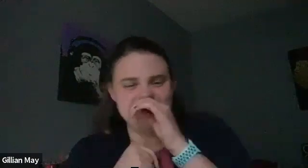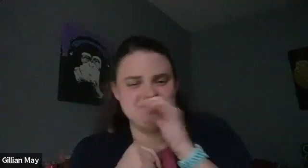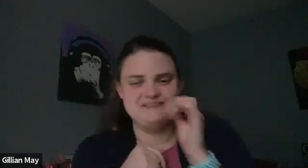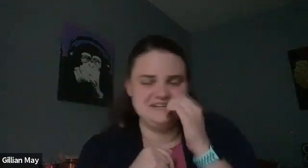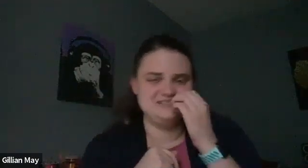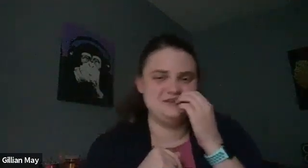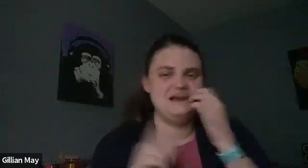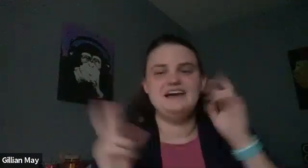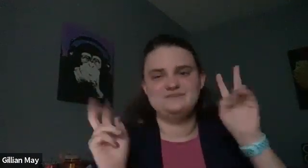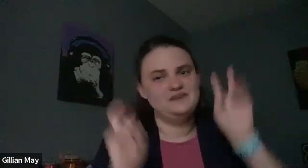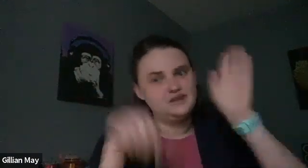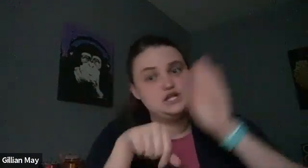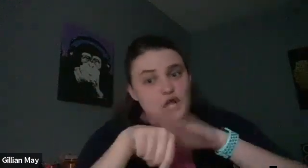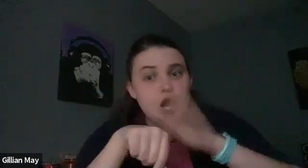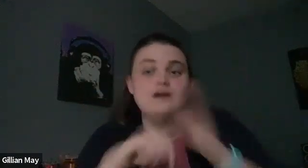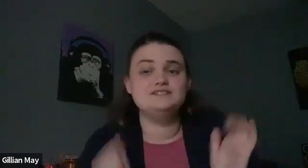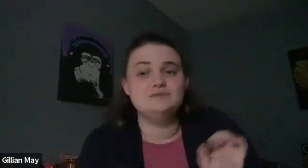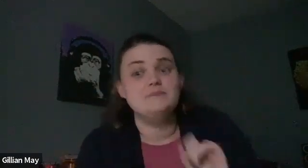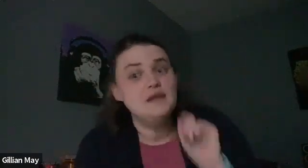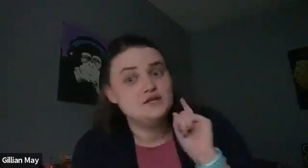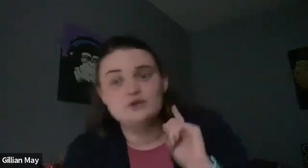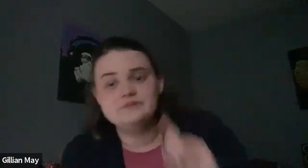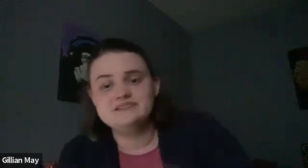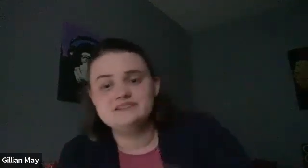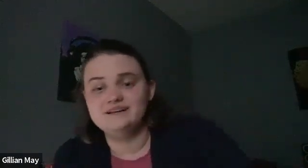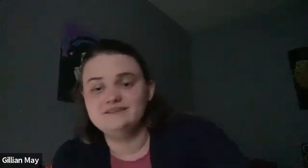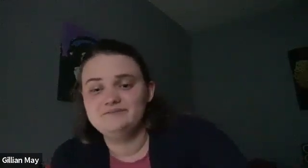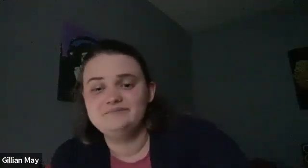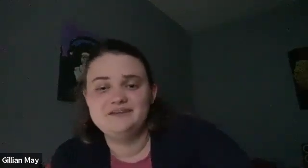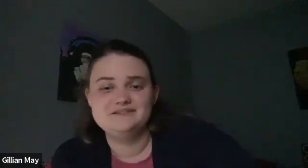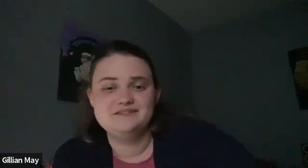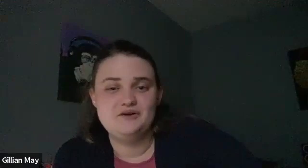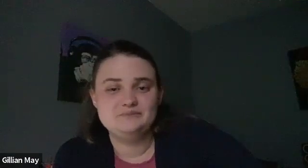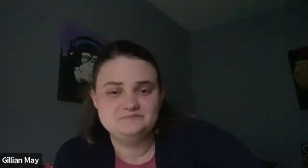do have to get in trouble. I have to be caught on to about don't be signing. So,